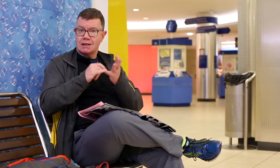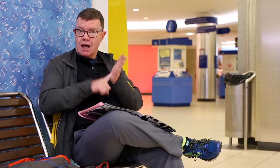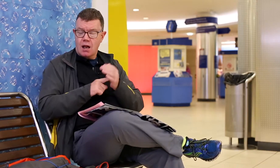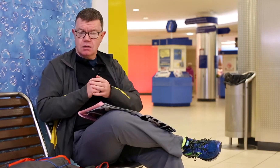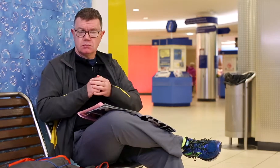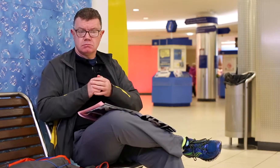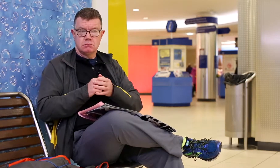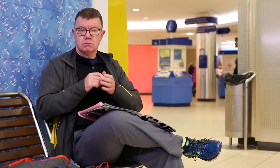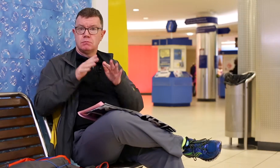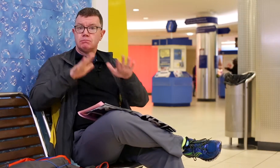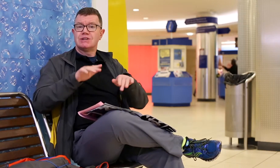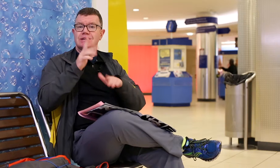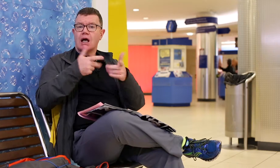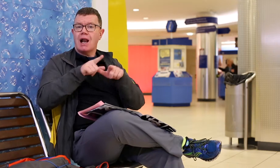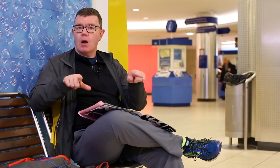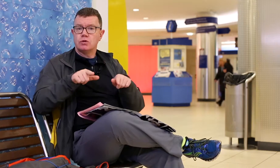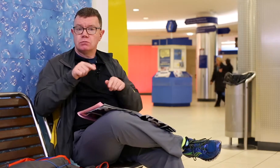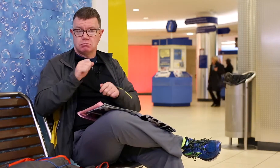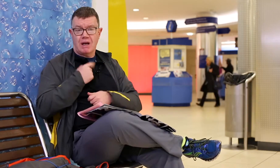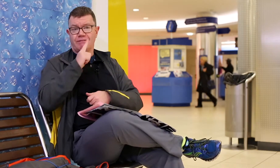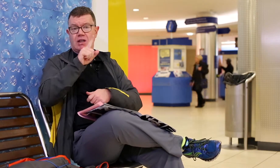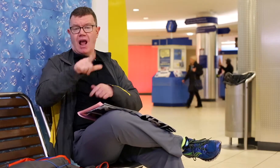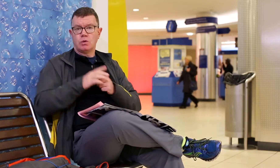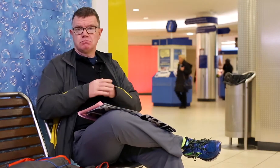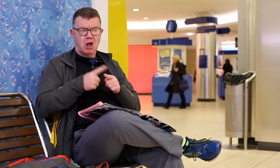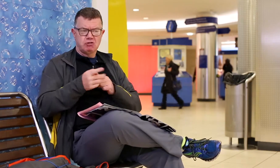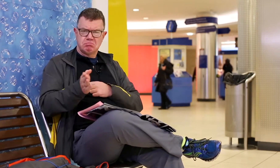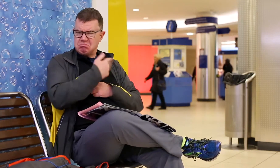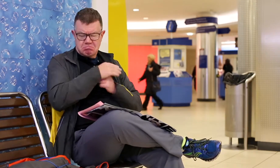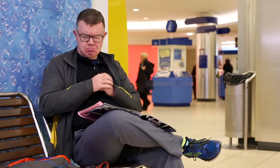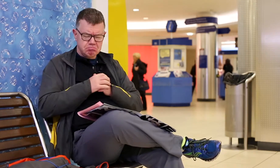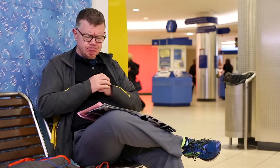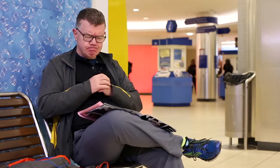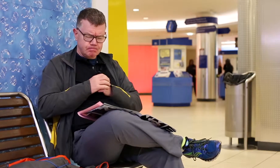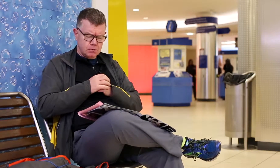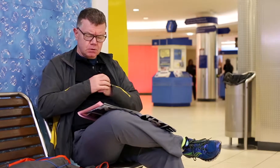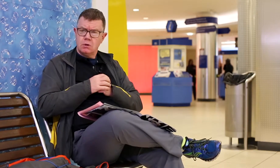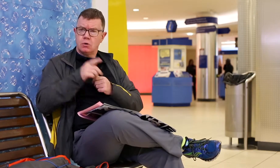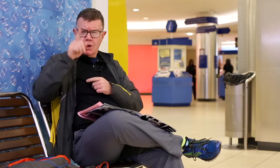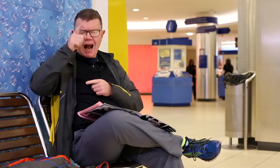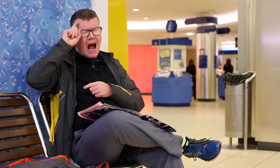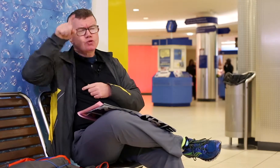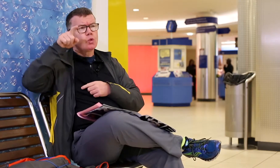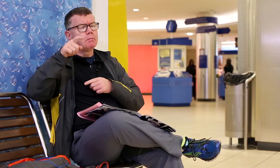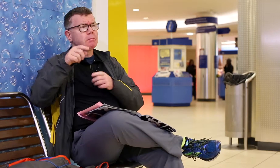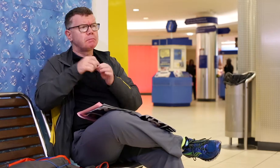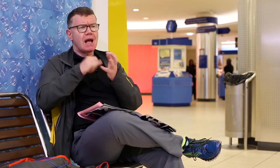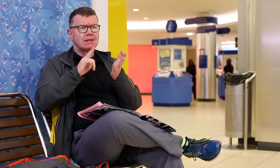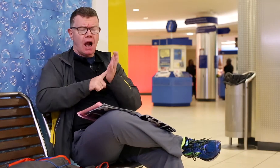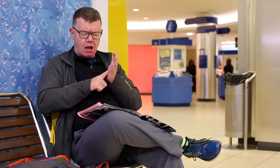Like most BSL users, British Sign Language is my first language, not English. You can't assume that BSL